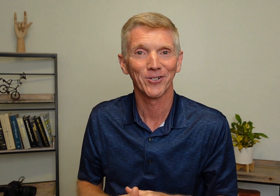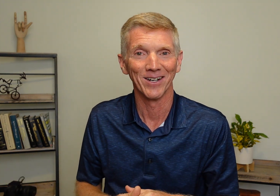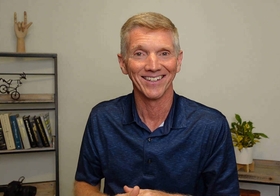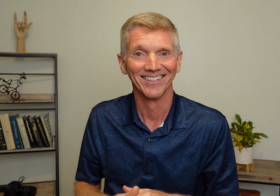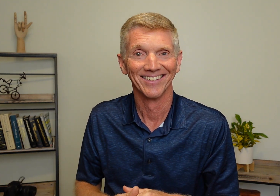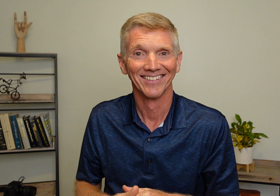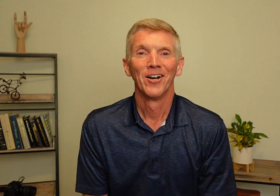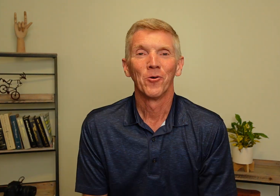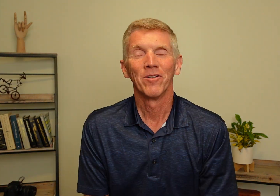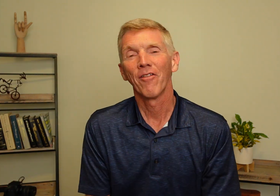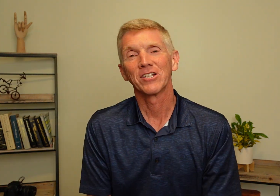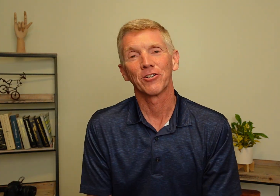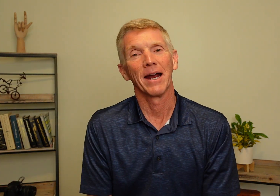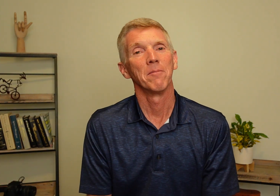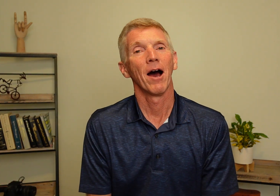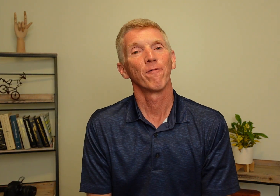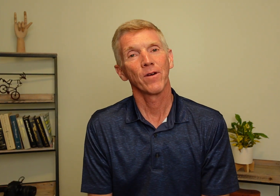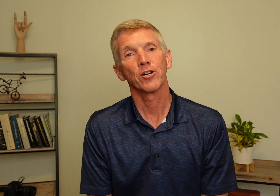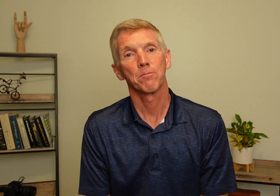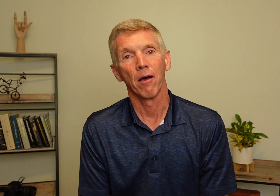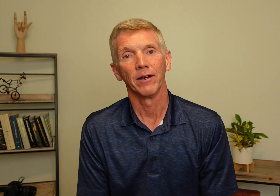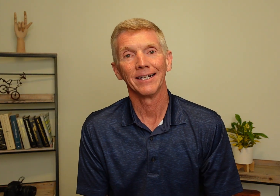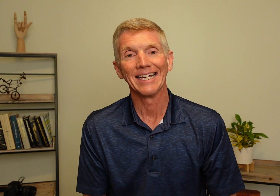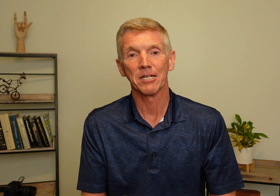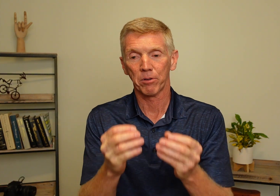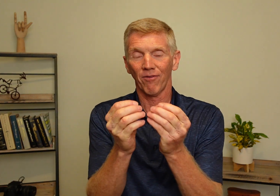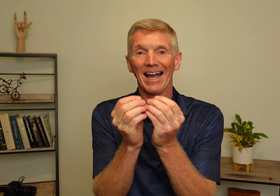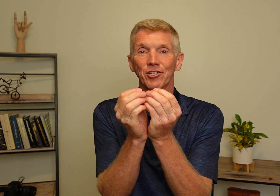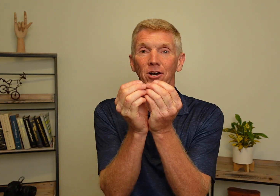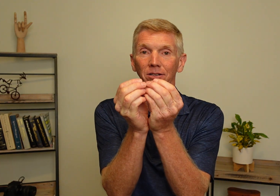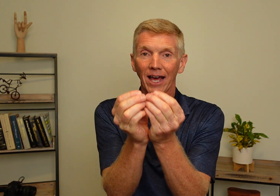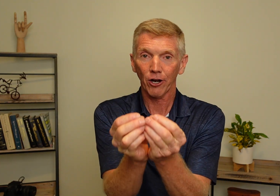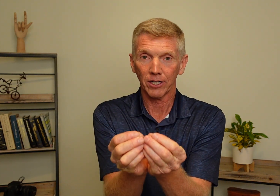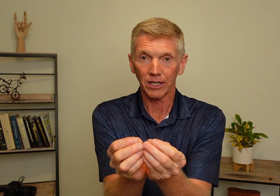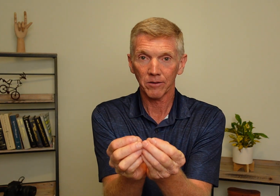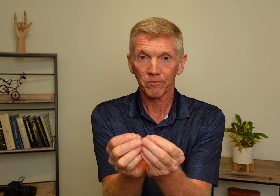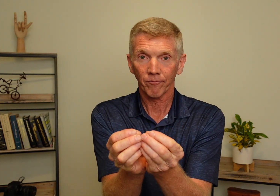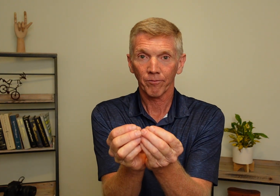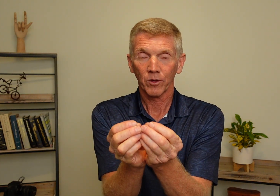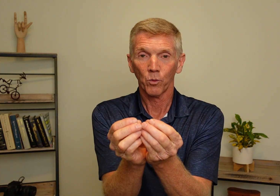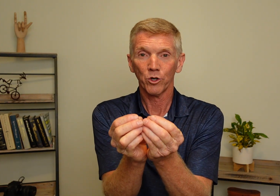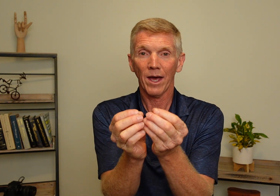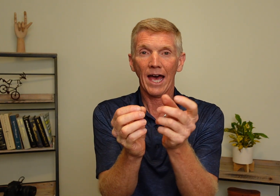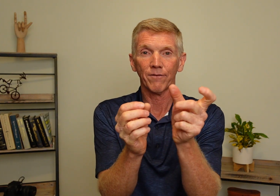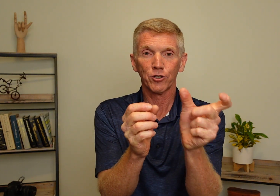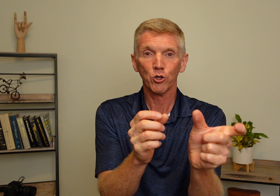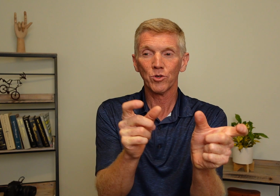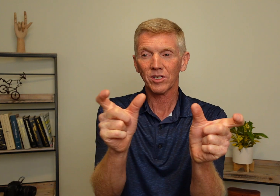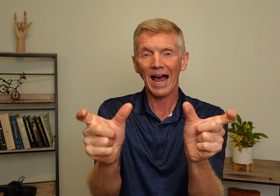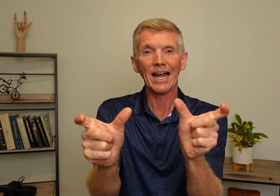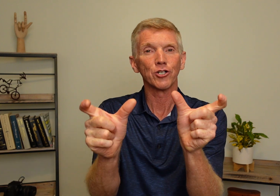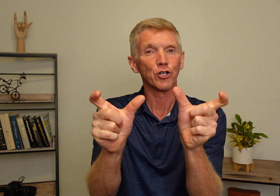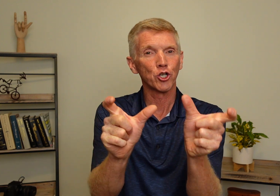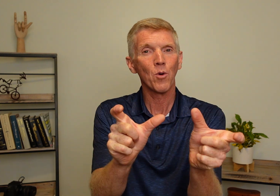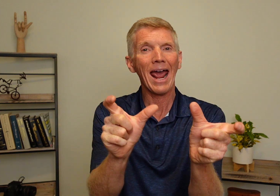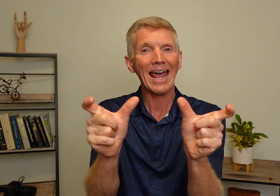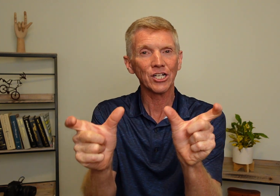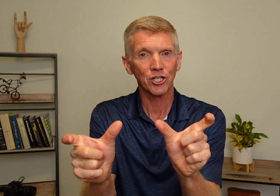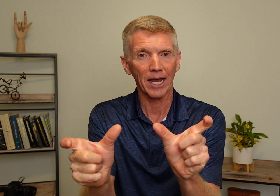reason. One of the things that's great about fingerspelling is it provides clarity when you have two signs or two hand